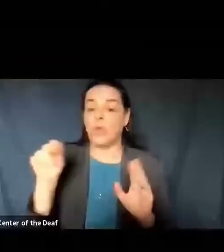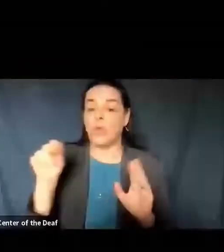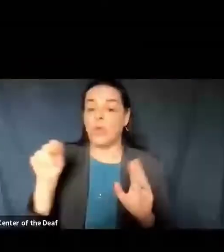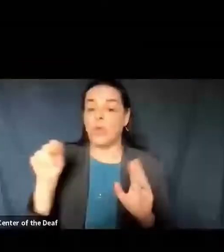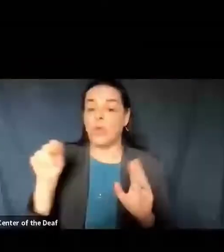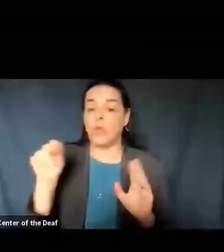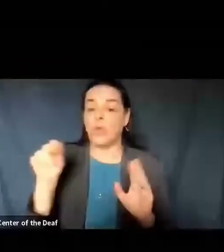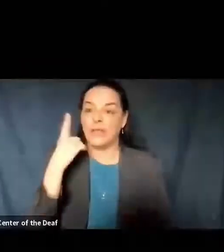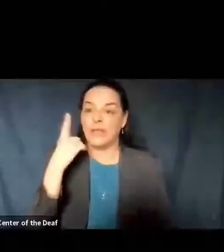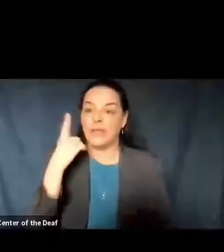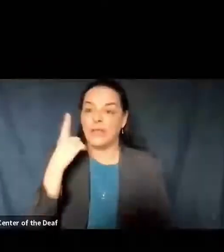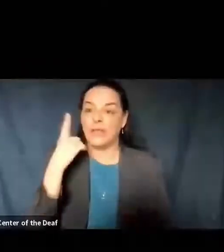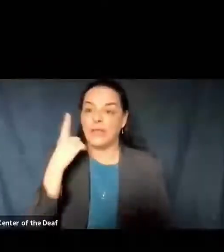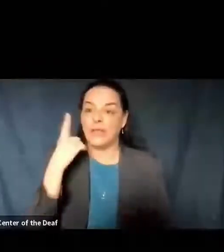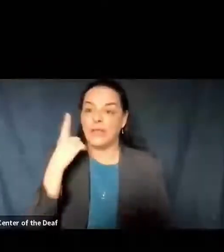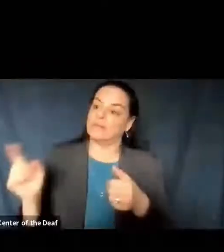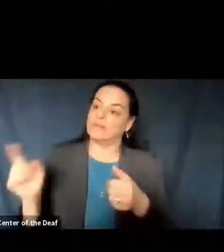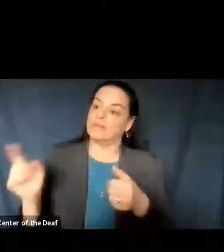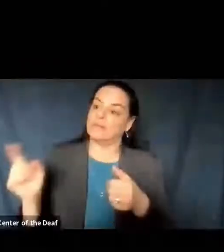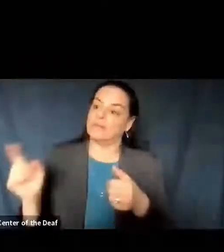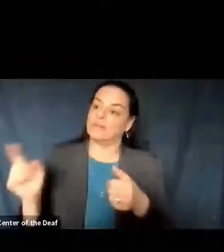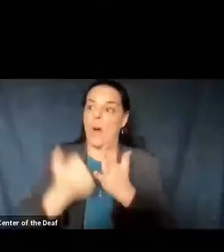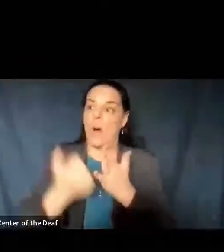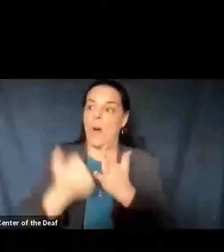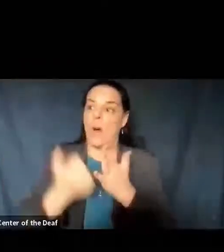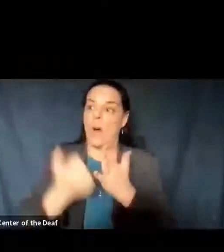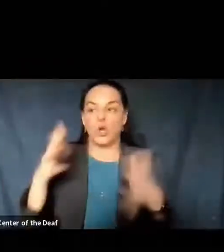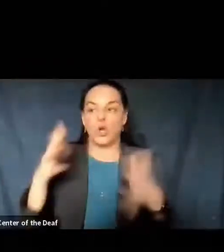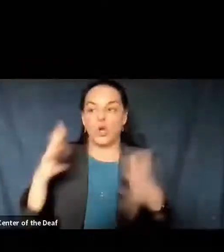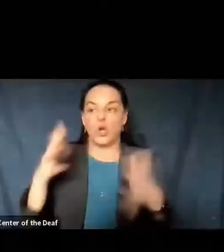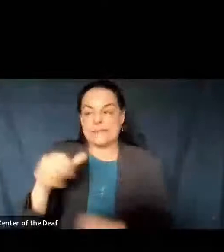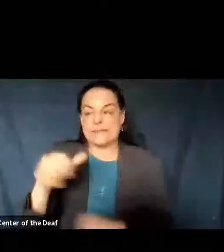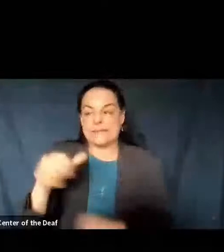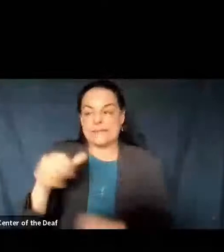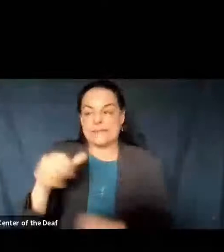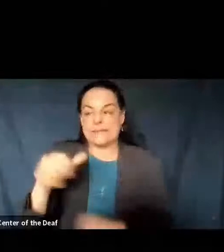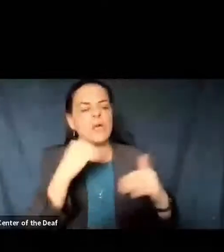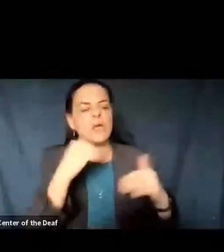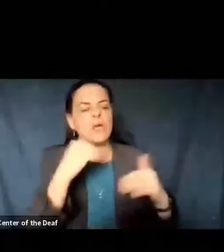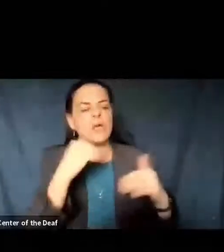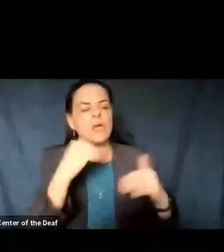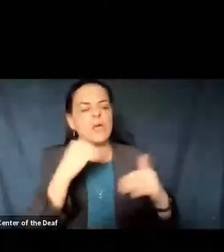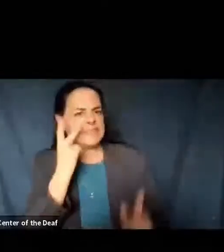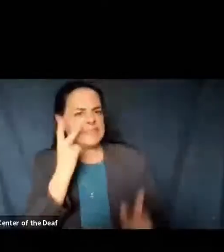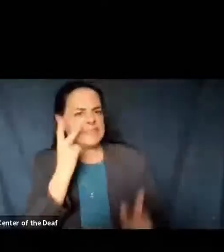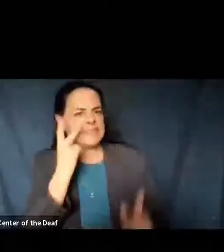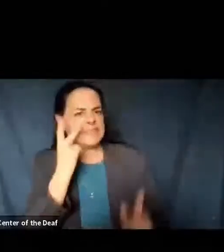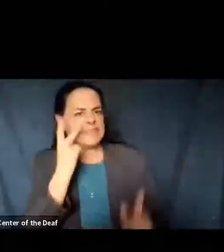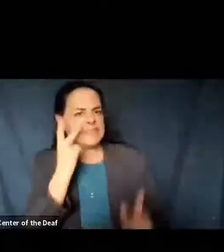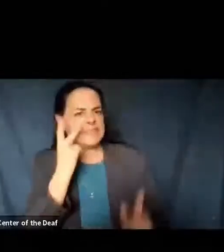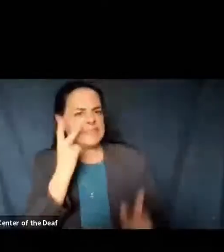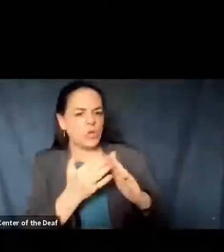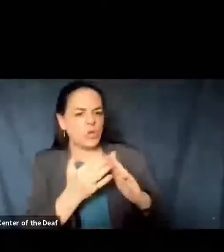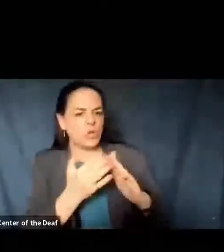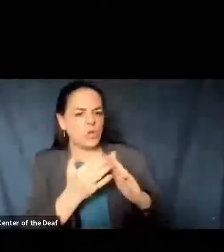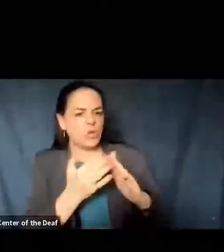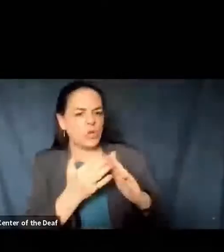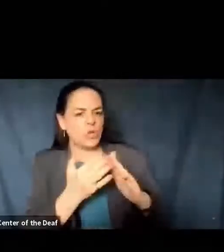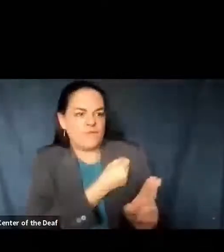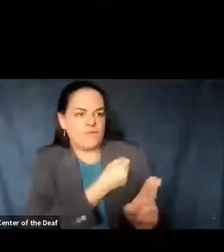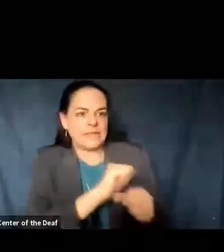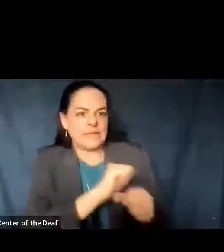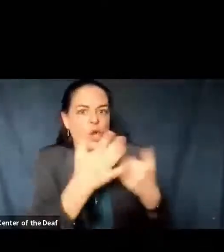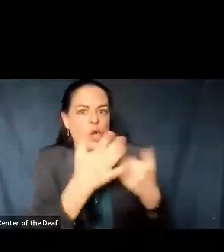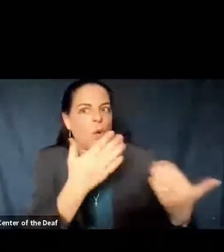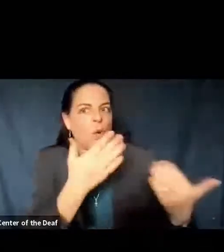priority one. We don't ever want that to happen. Jeff says he asks because we've seen some communities rush and vaccinate whoever is available at the